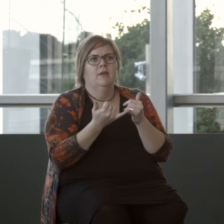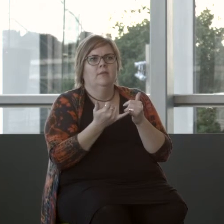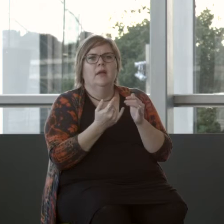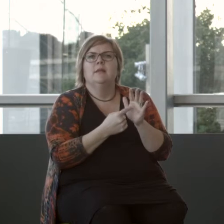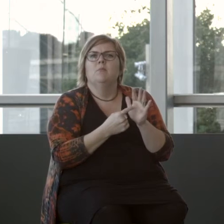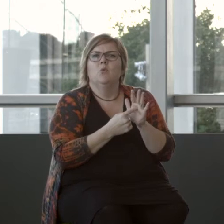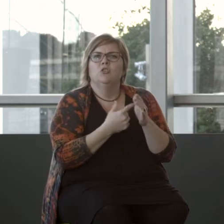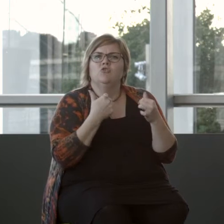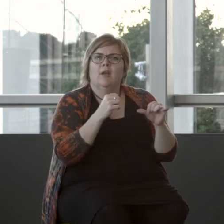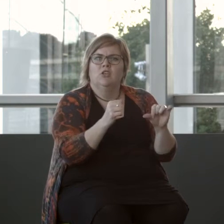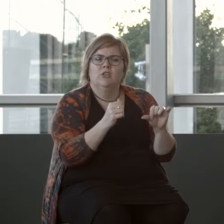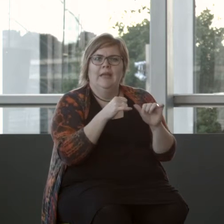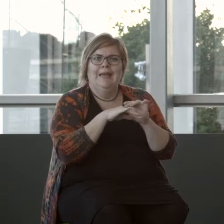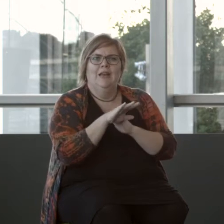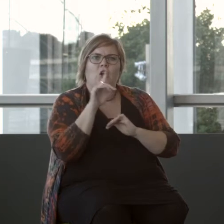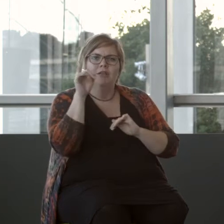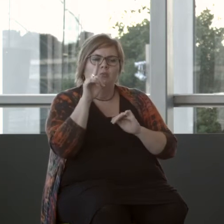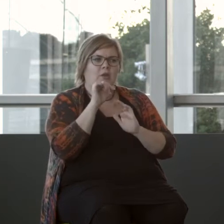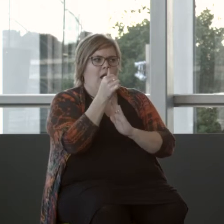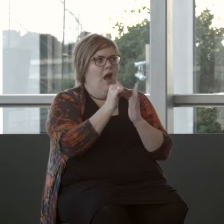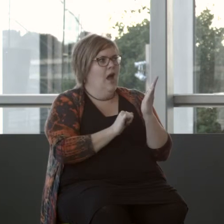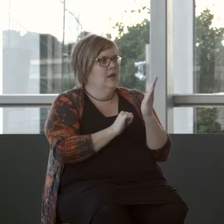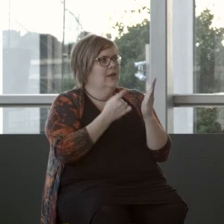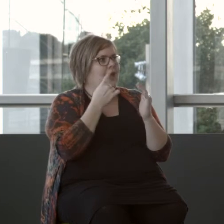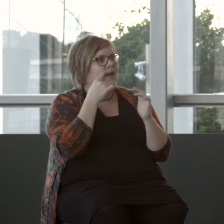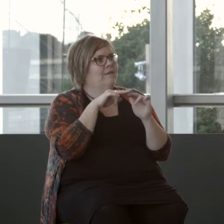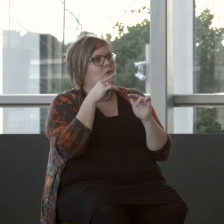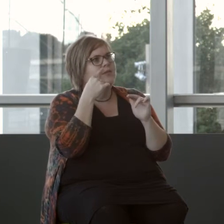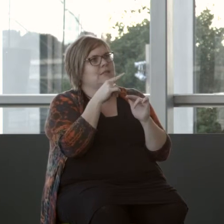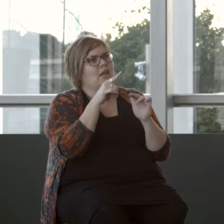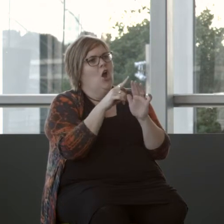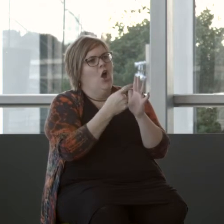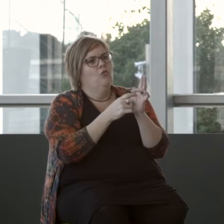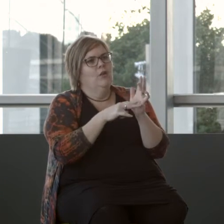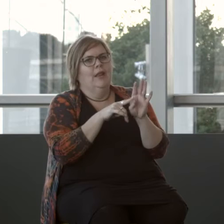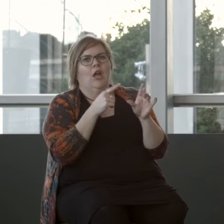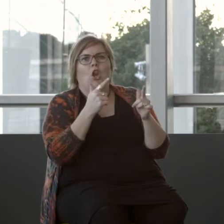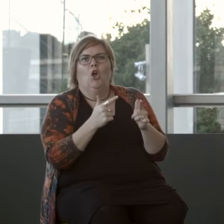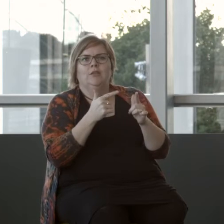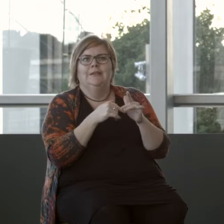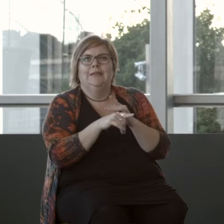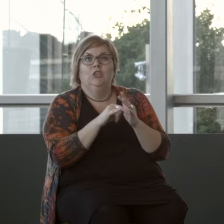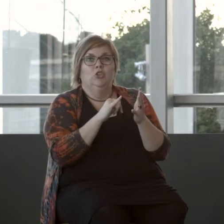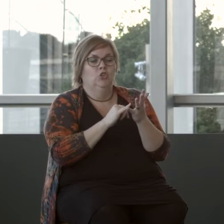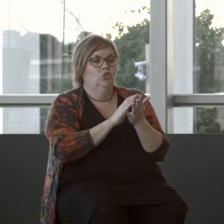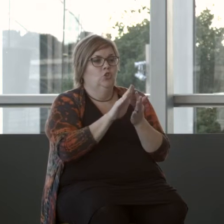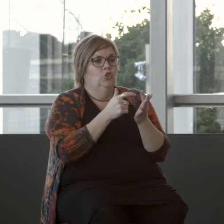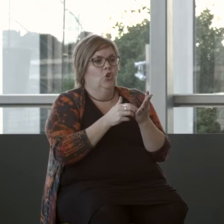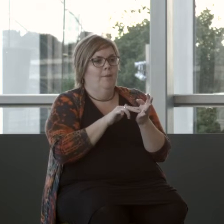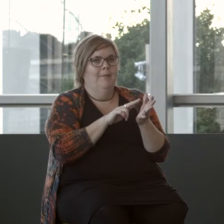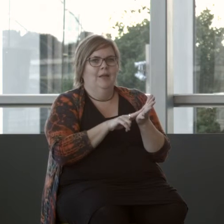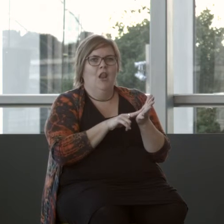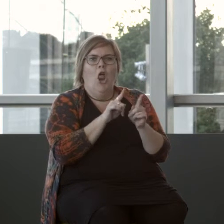important strategy in contemporary art, and you see irony a lot in many of Cindy Sherman's work. So they